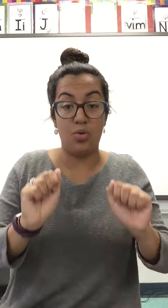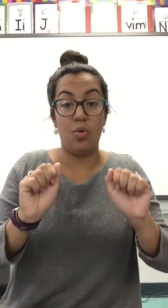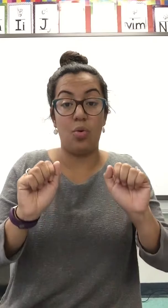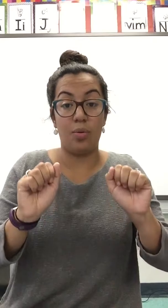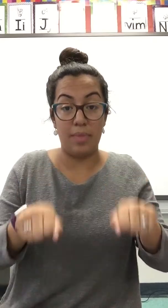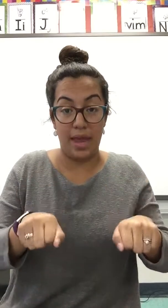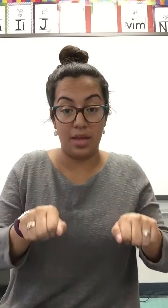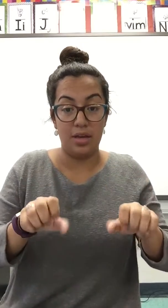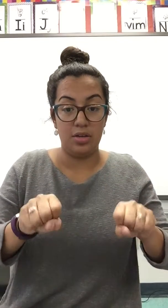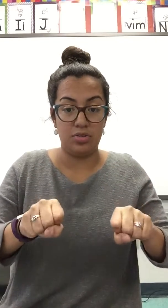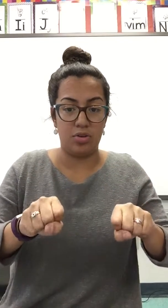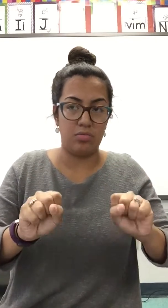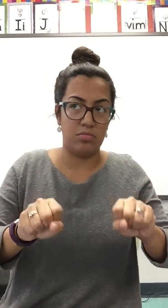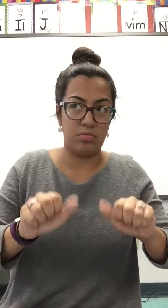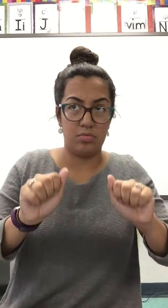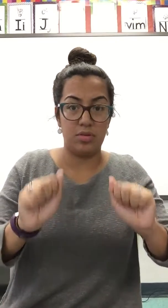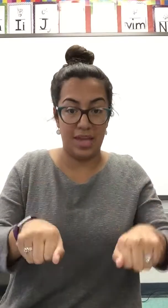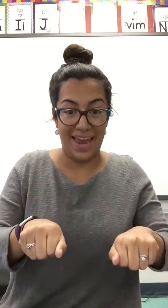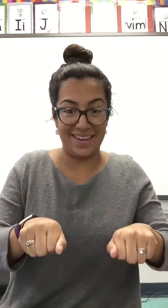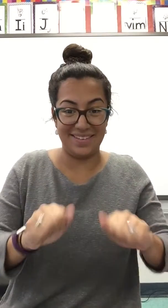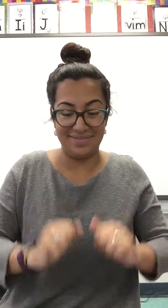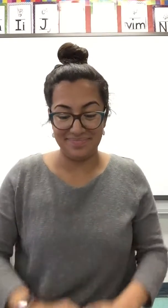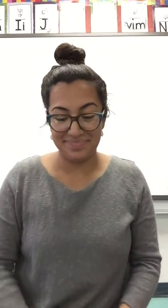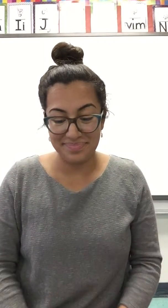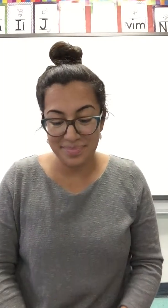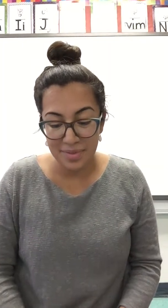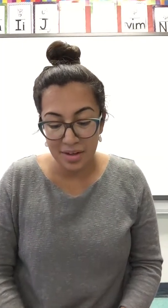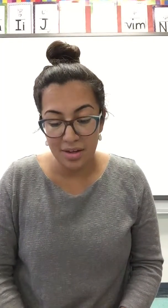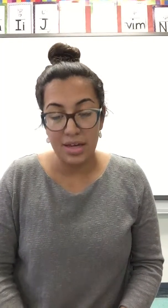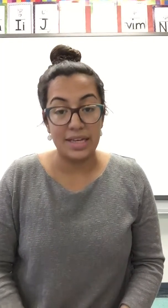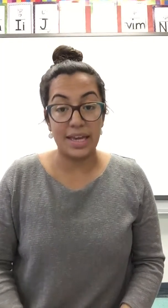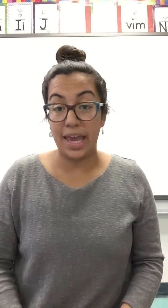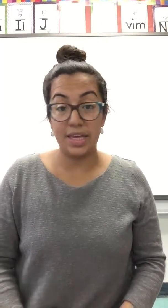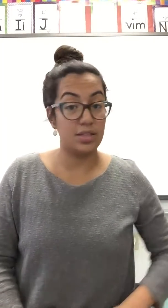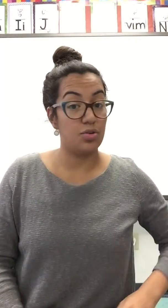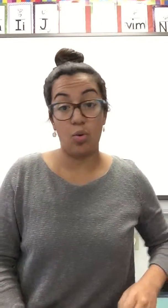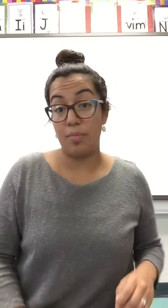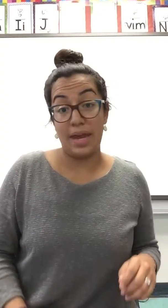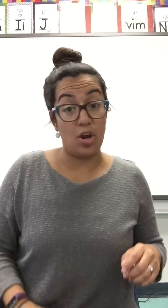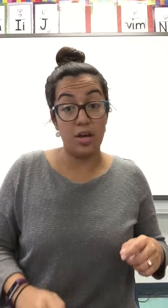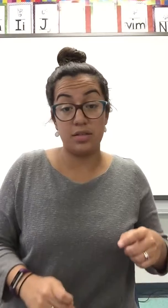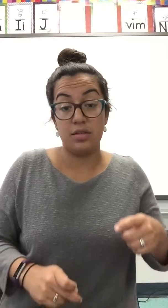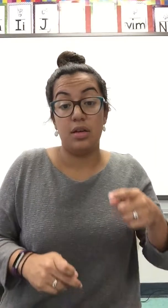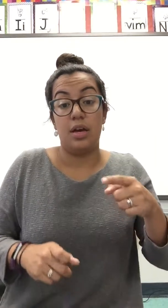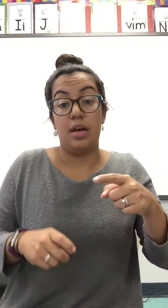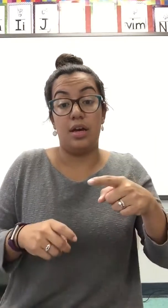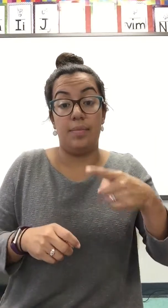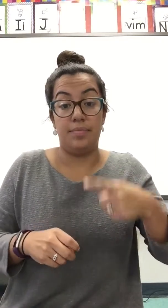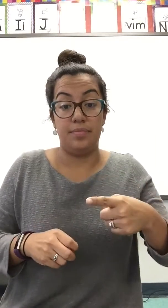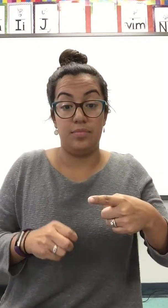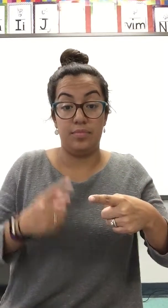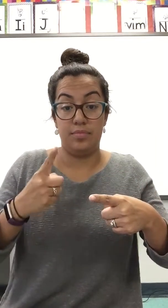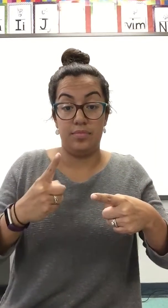expressions, none. To be bored, you're going to take your finger, and on the tip of your nose, you're going to flip